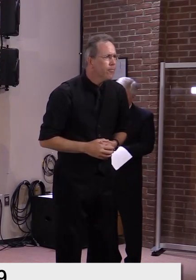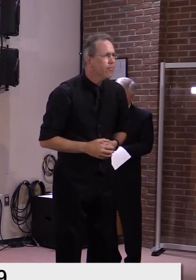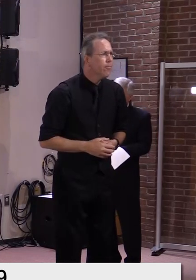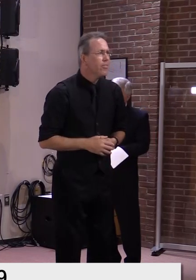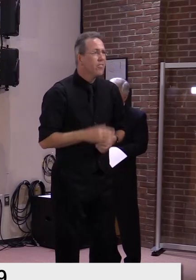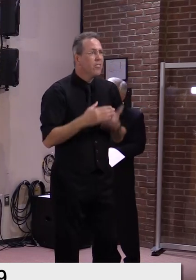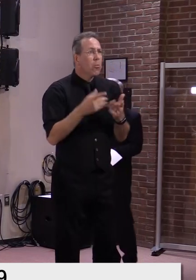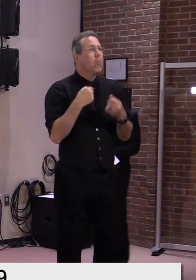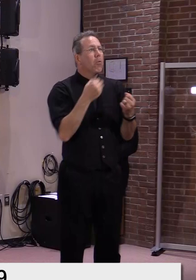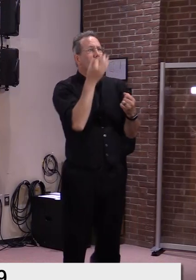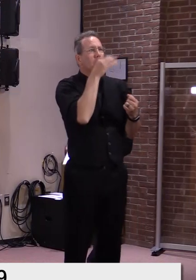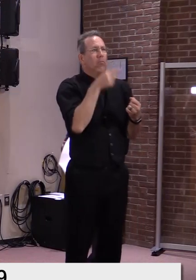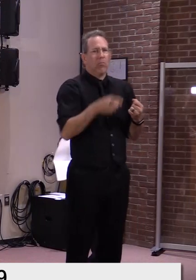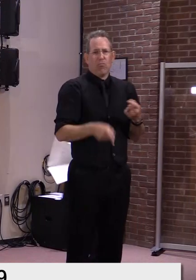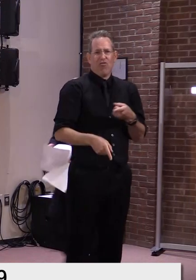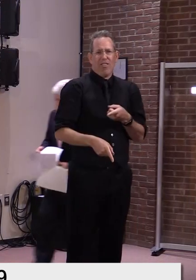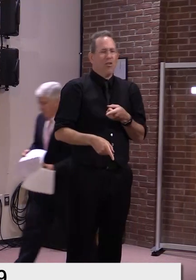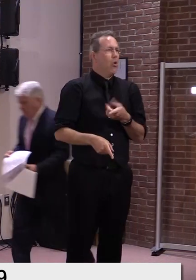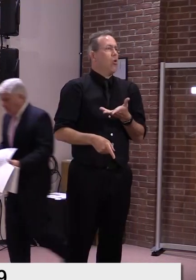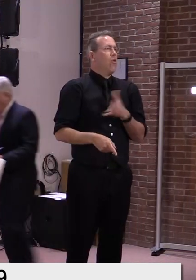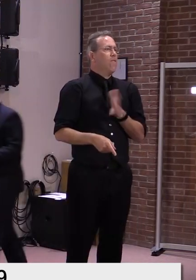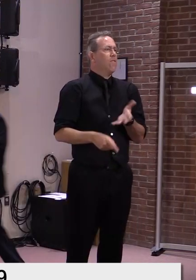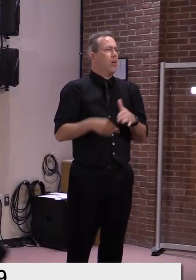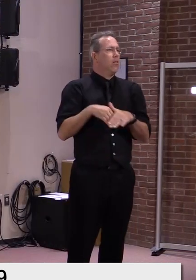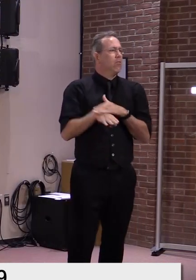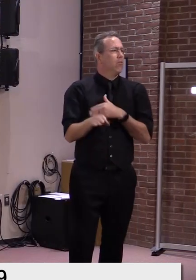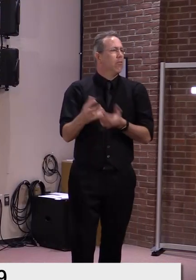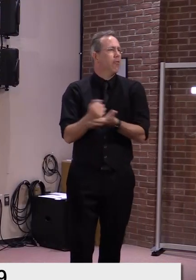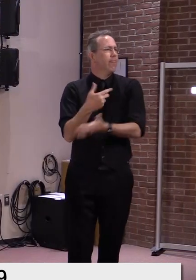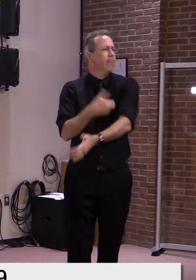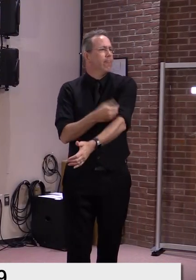vaccinated. Anything, Secretary Smith, would you like to add to that?